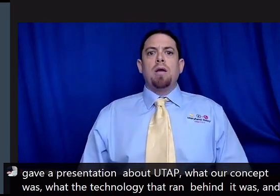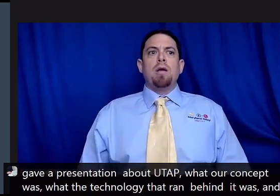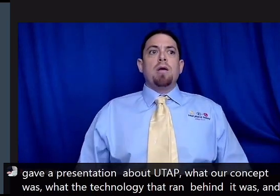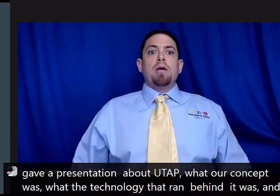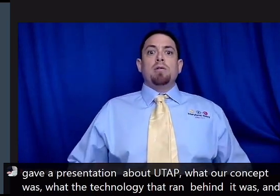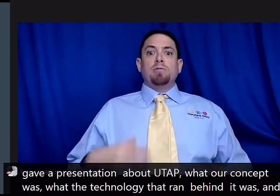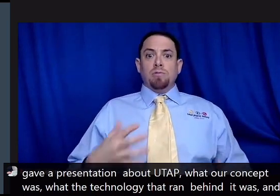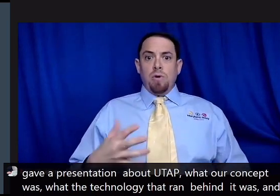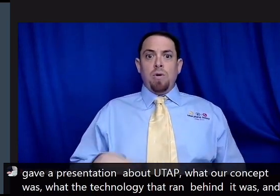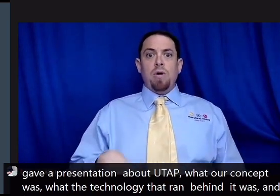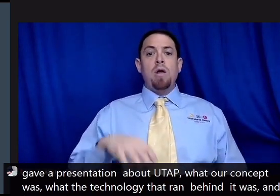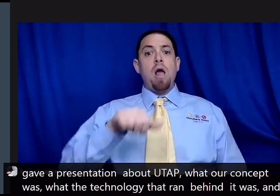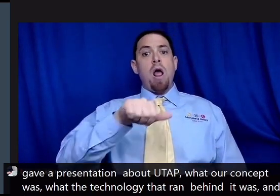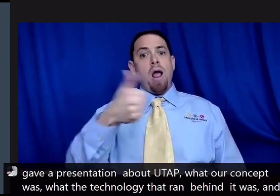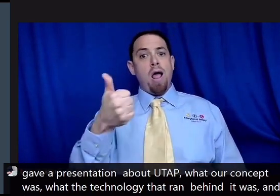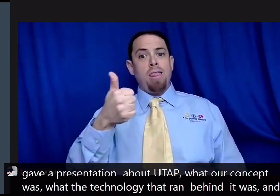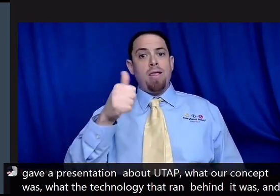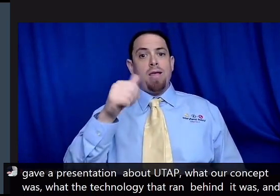coming.